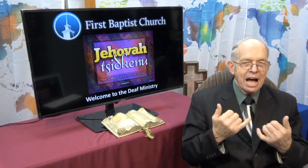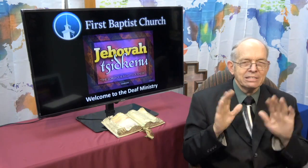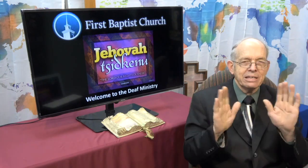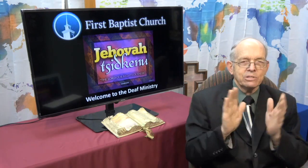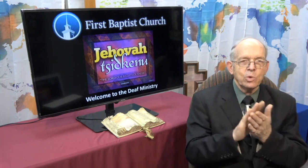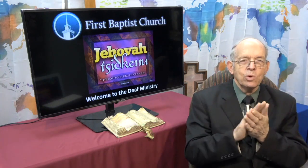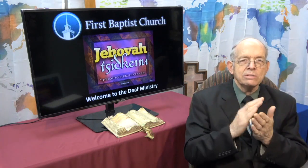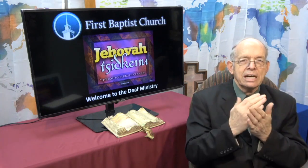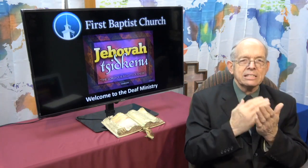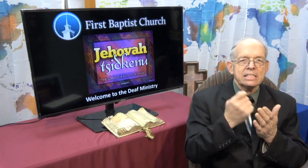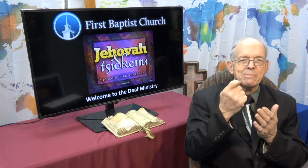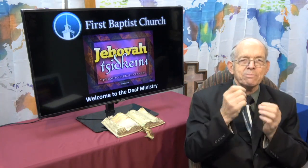tell it to you, nothing never more.